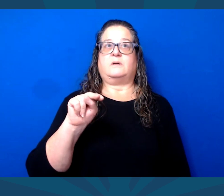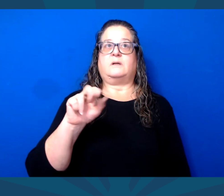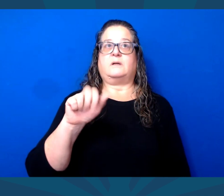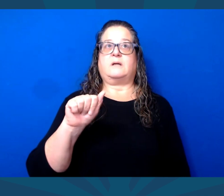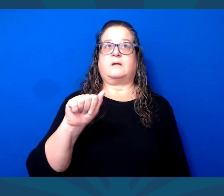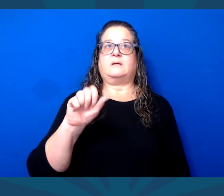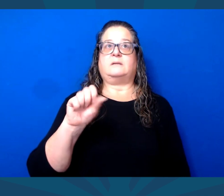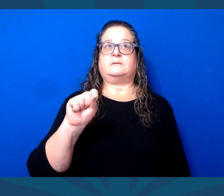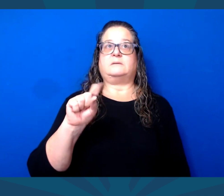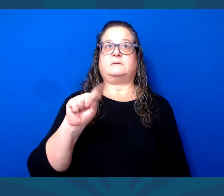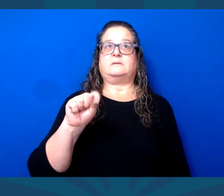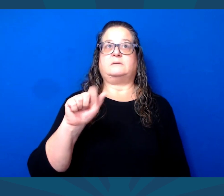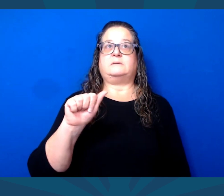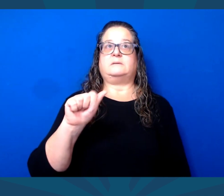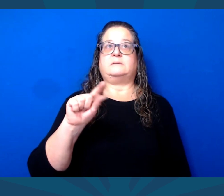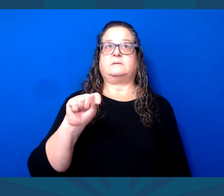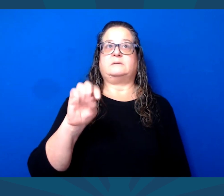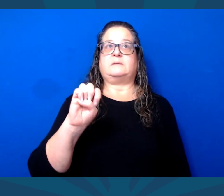State